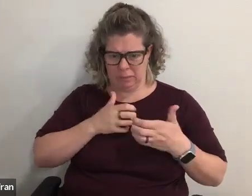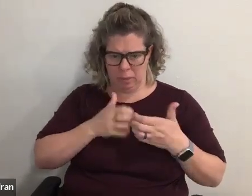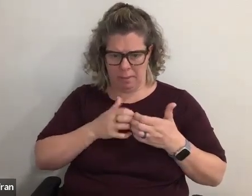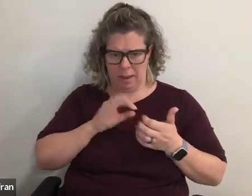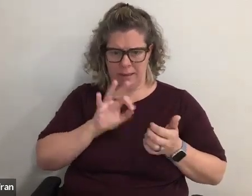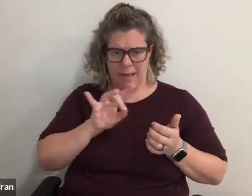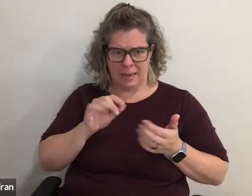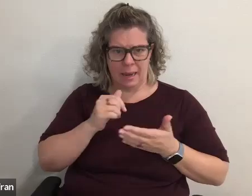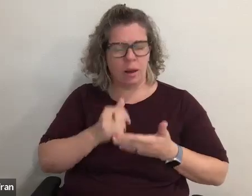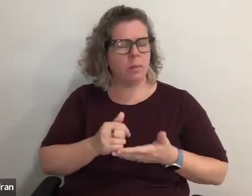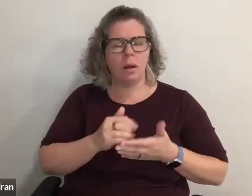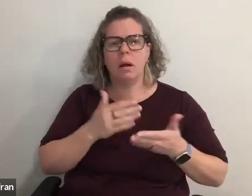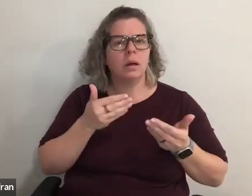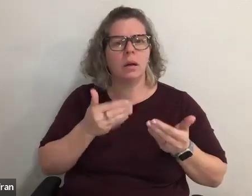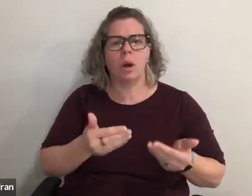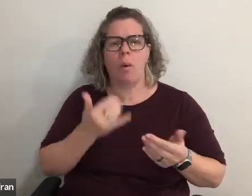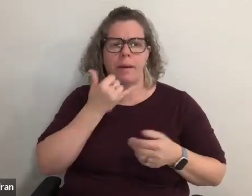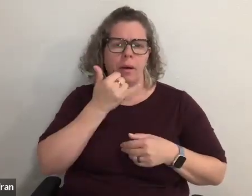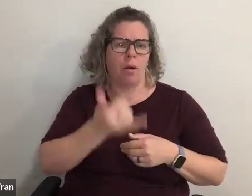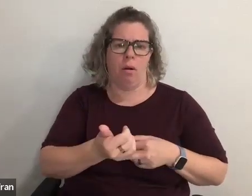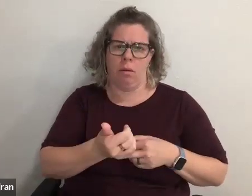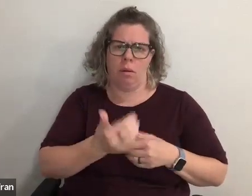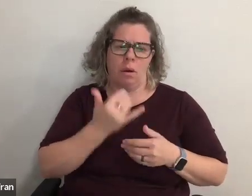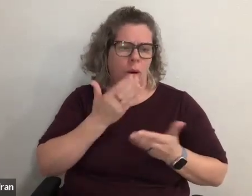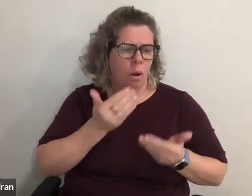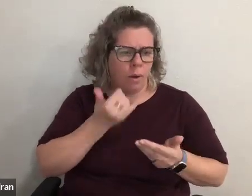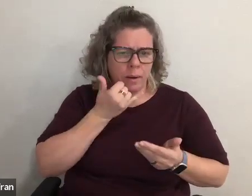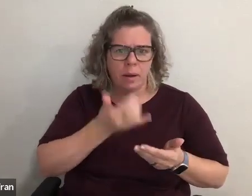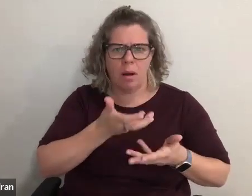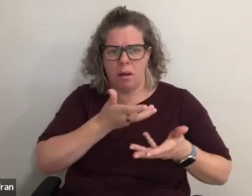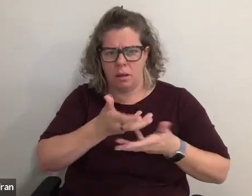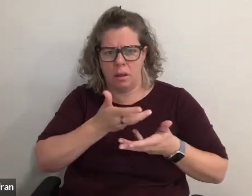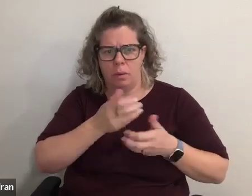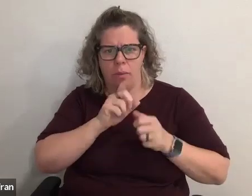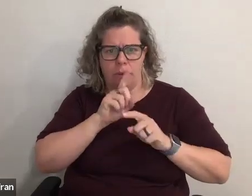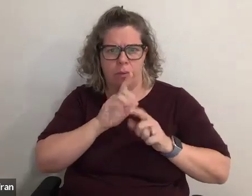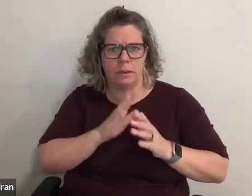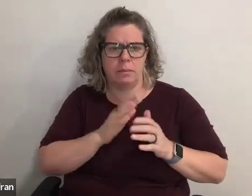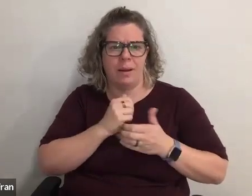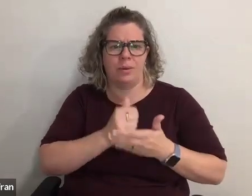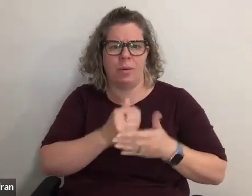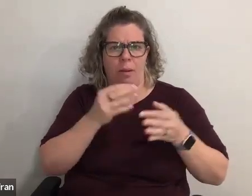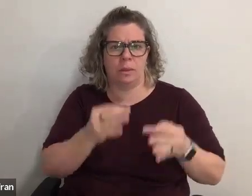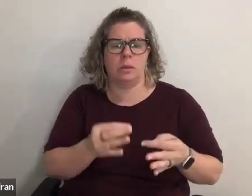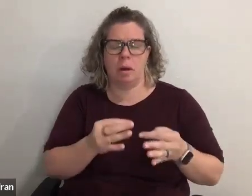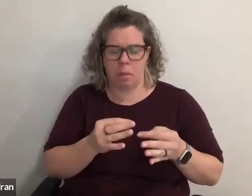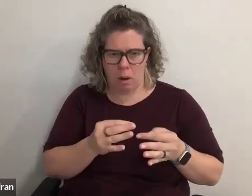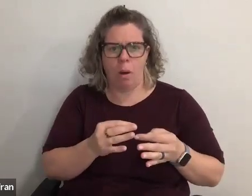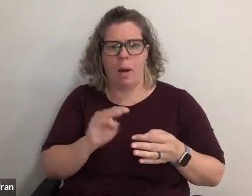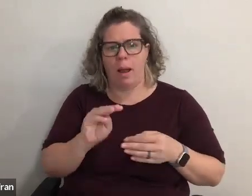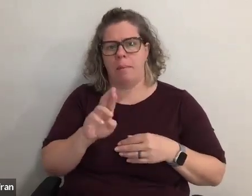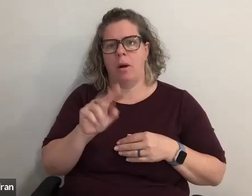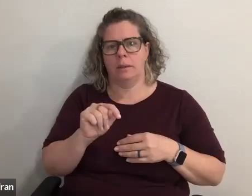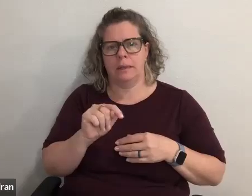this, we really encourage everyone just to make that call to 988 and work with those responders to determine if MRT